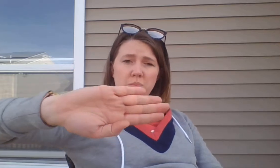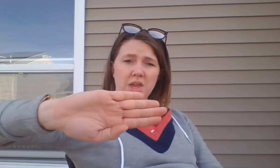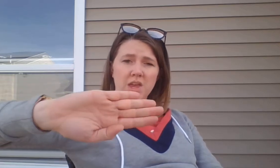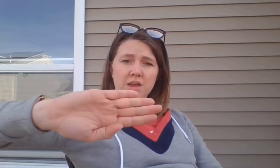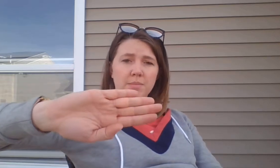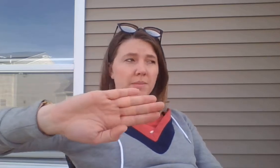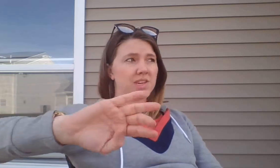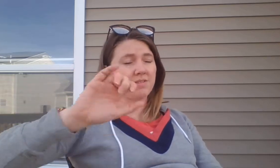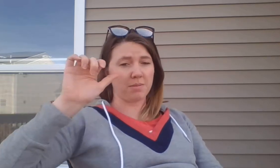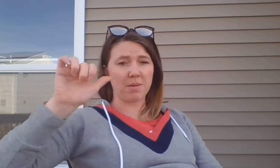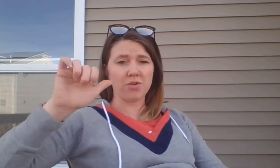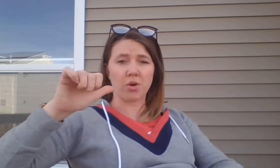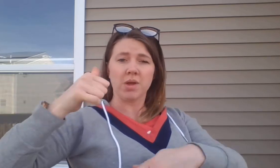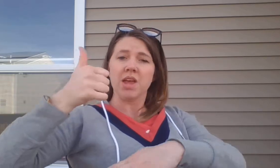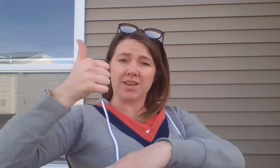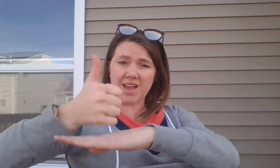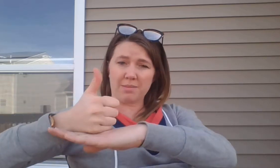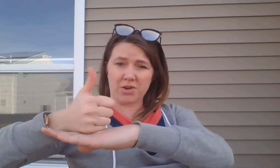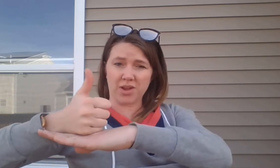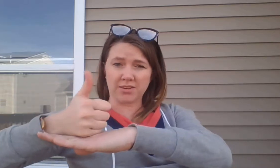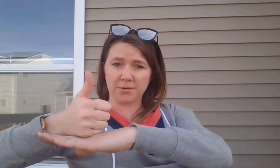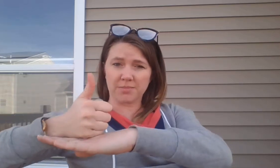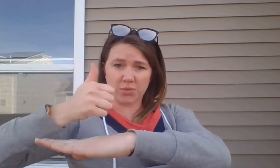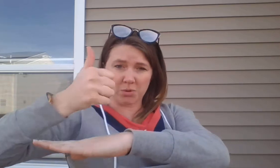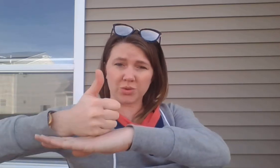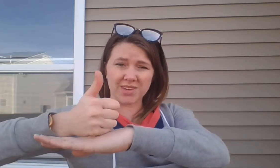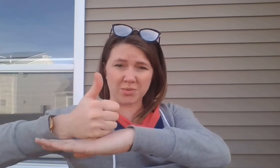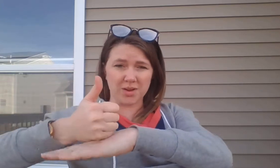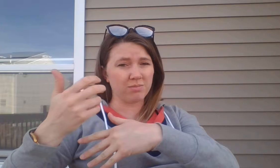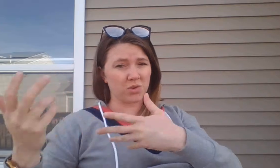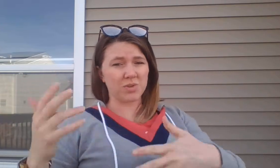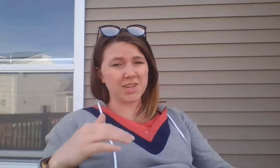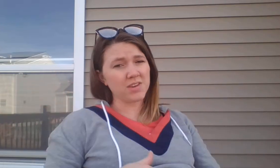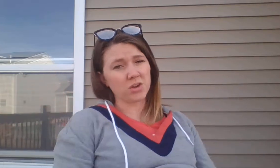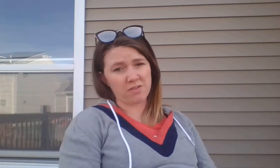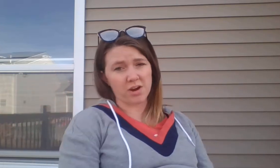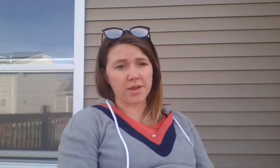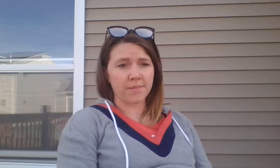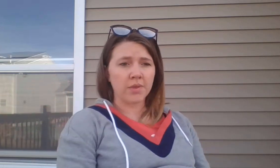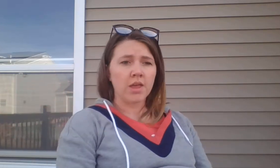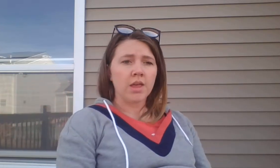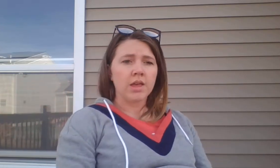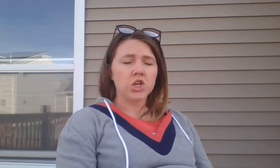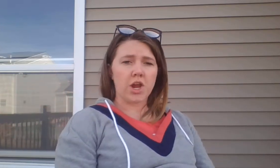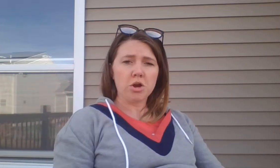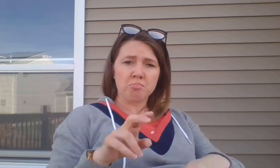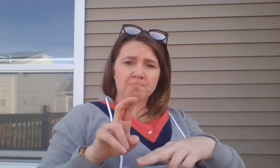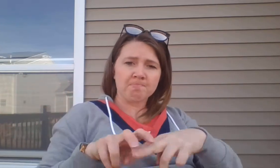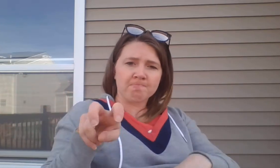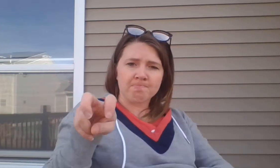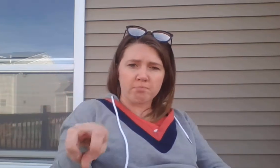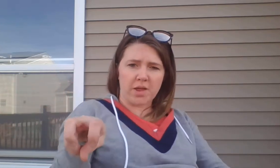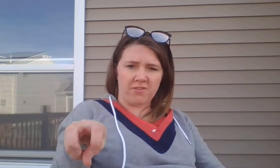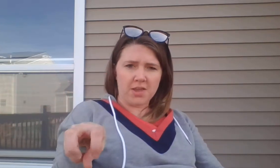do B. But my TV in my bedroom is on my dresser, so I'm going to use this one. So TV could vary. Chair, bent B.